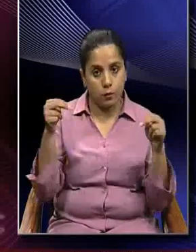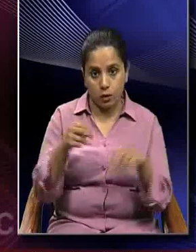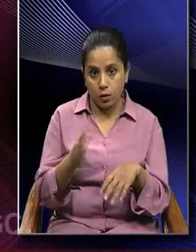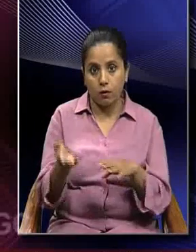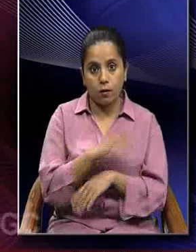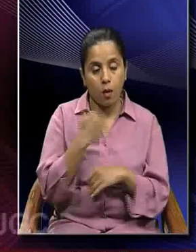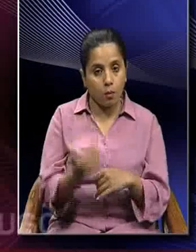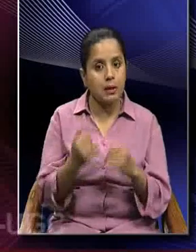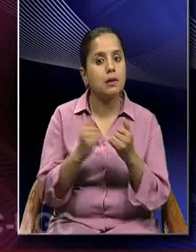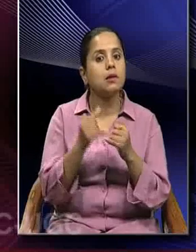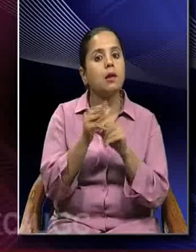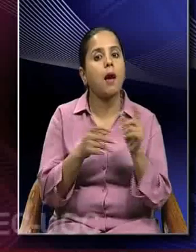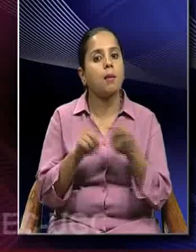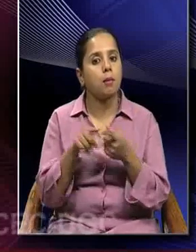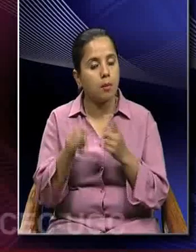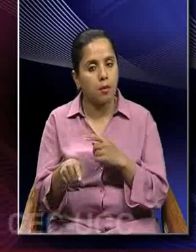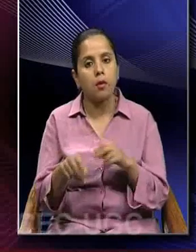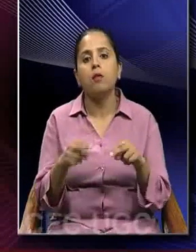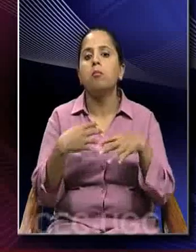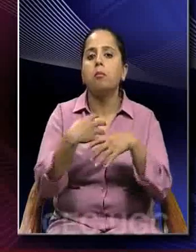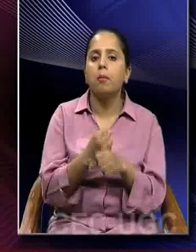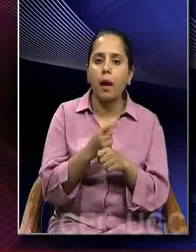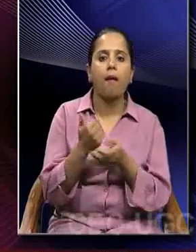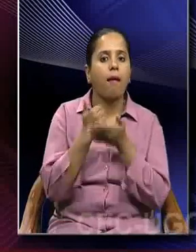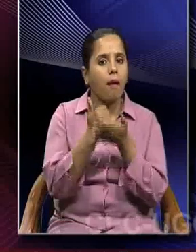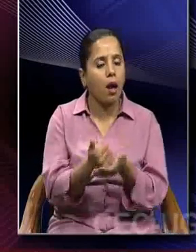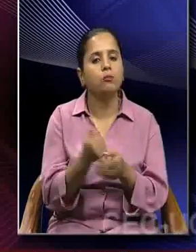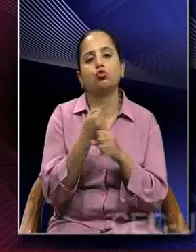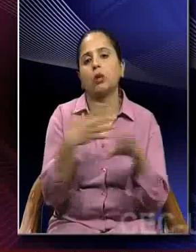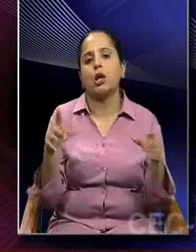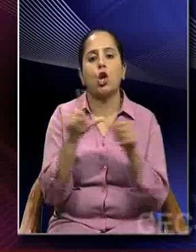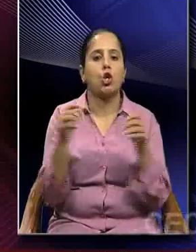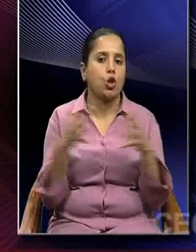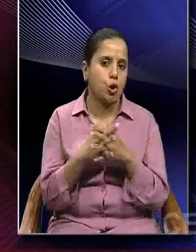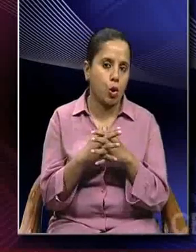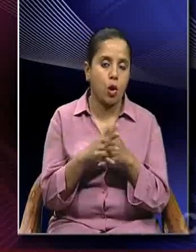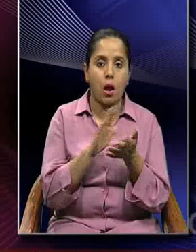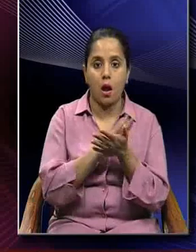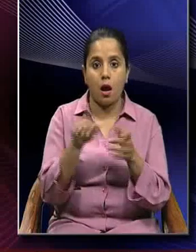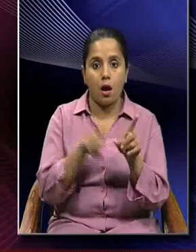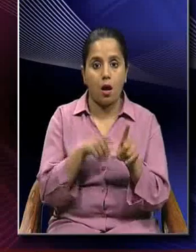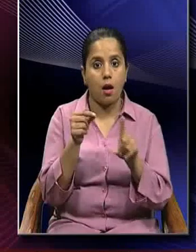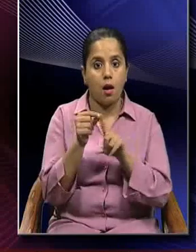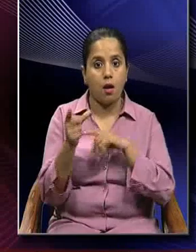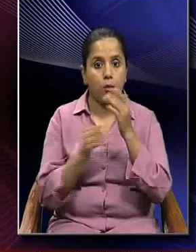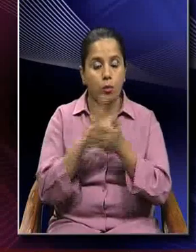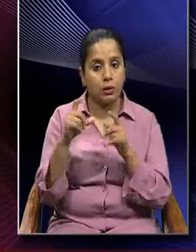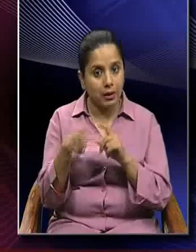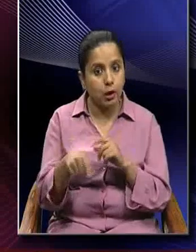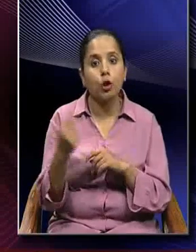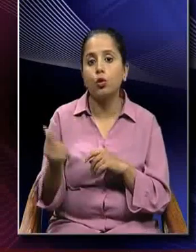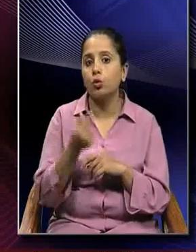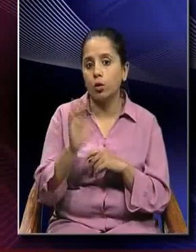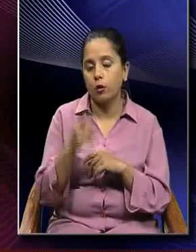a sample and helps to formulate general laws. Hypothetic deductive analysis is used,